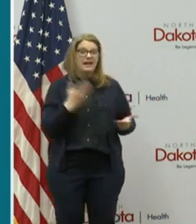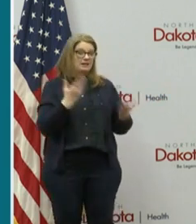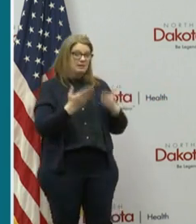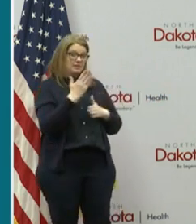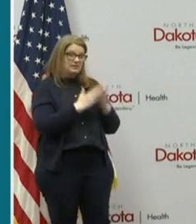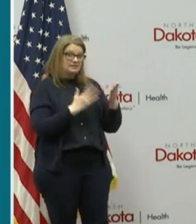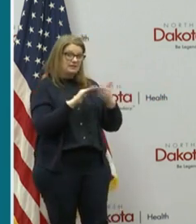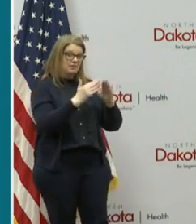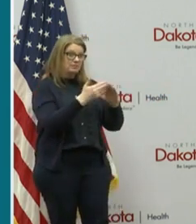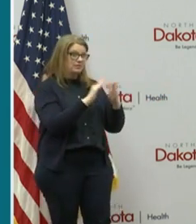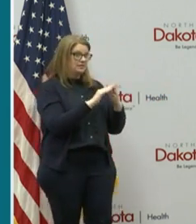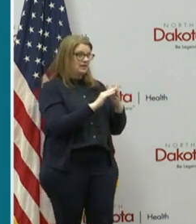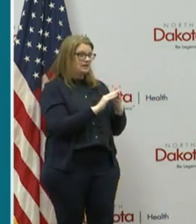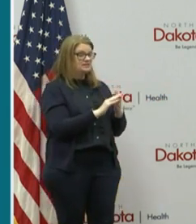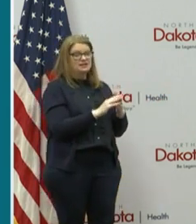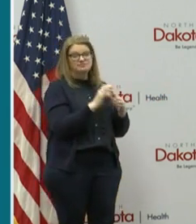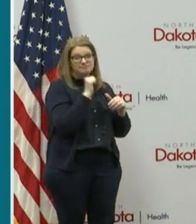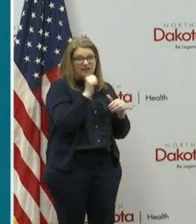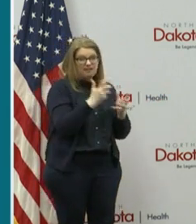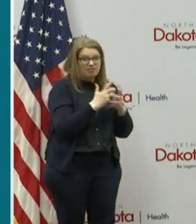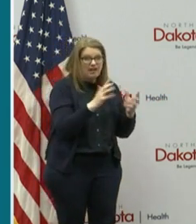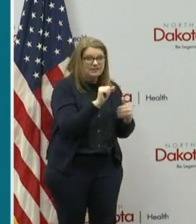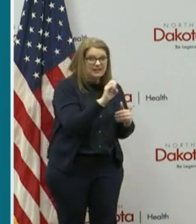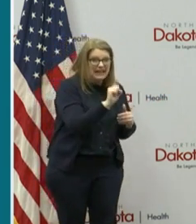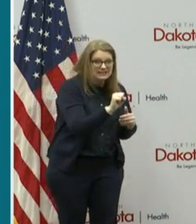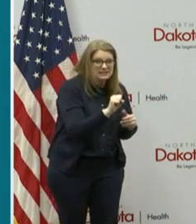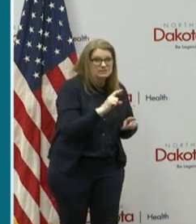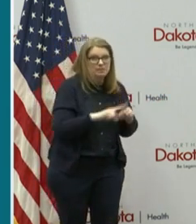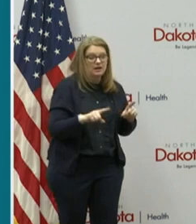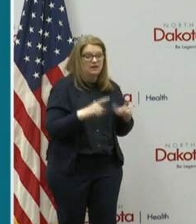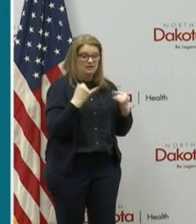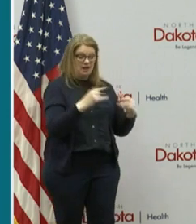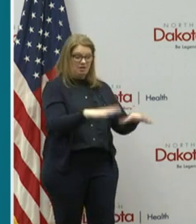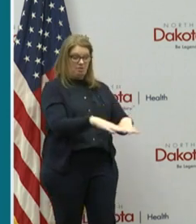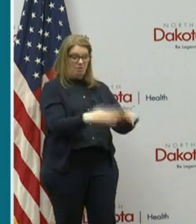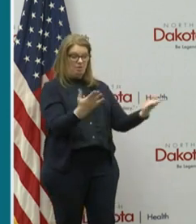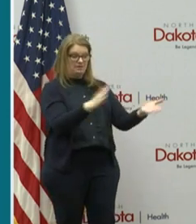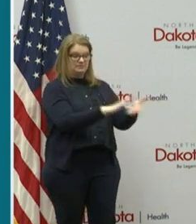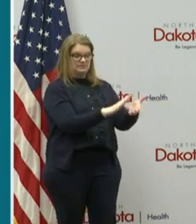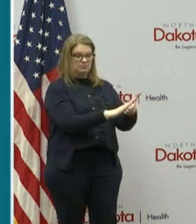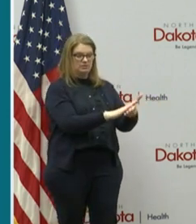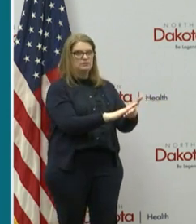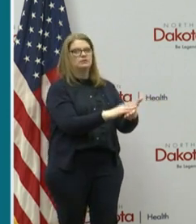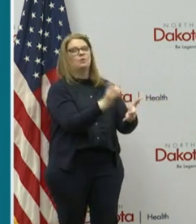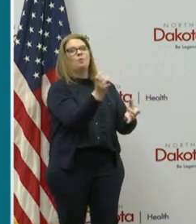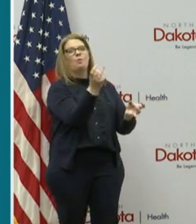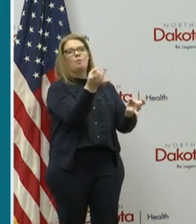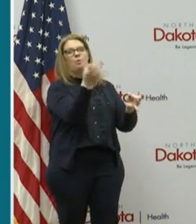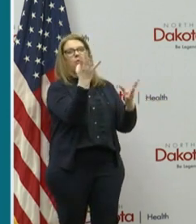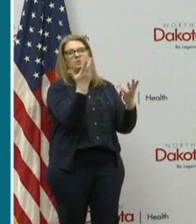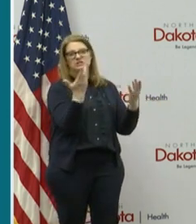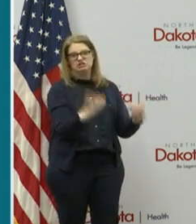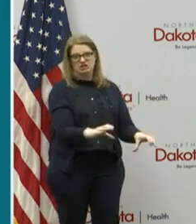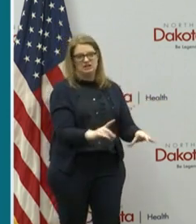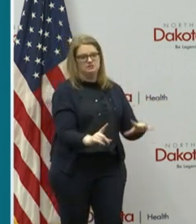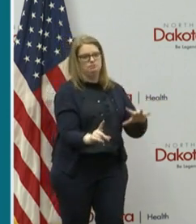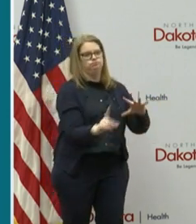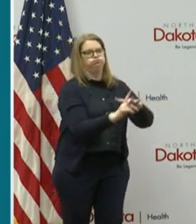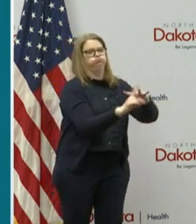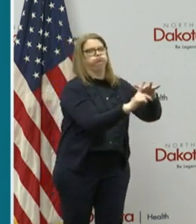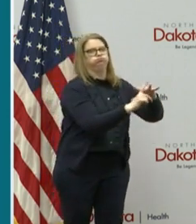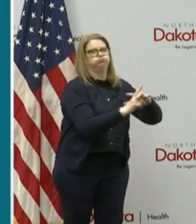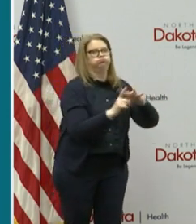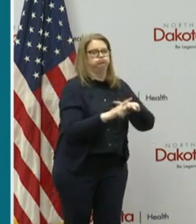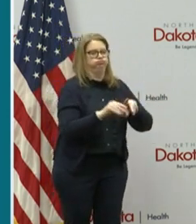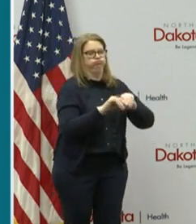then could become one, because the school interaction could really, it's about not only protecting the students, but protecting the whole